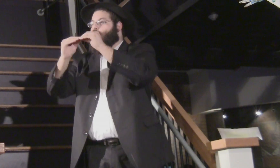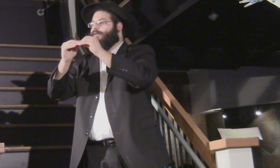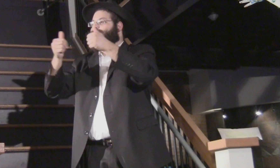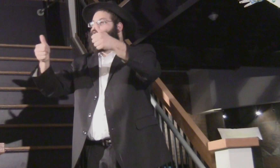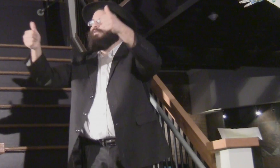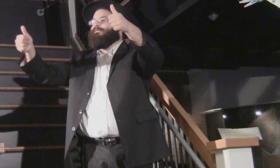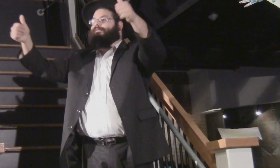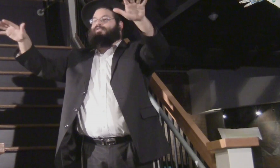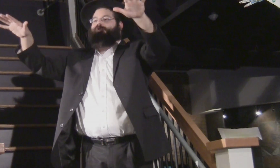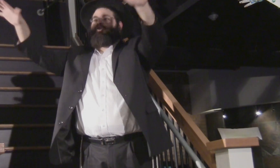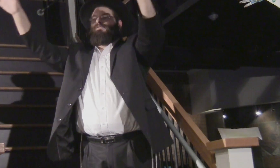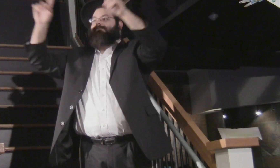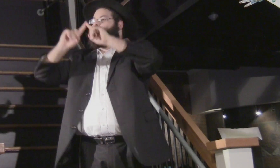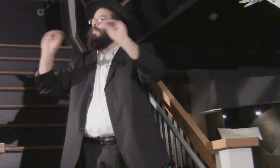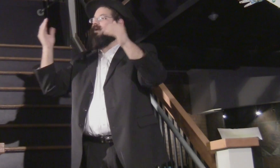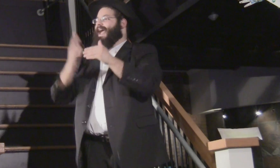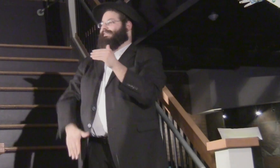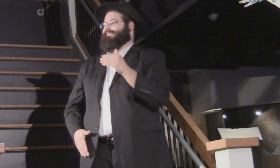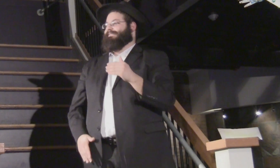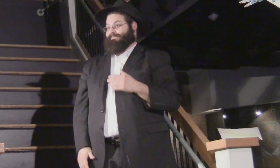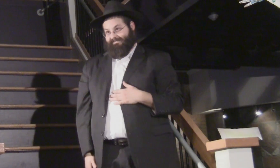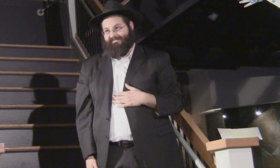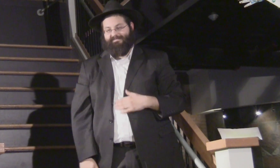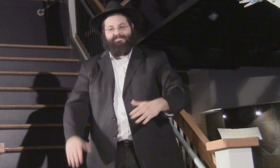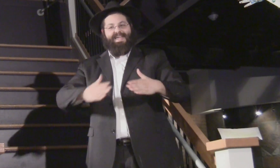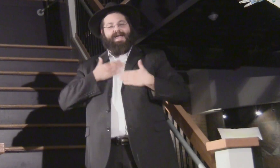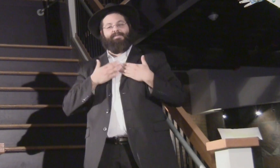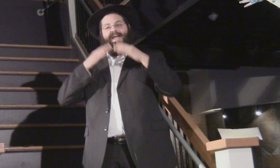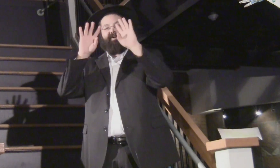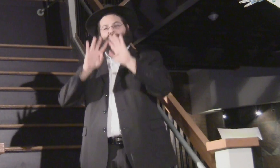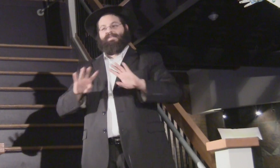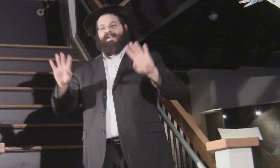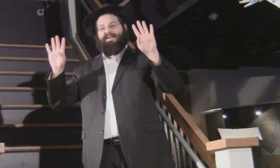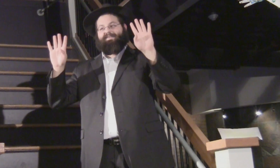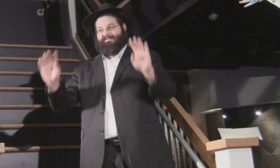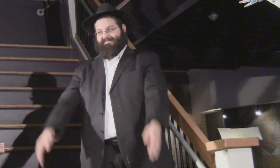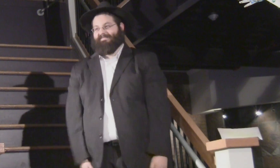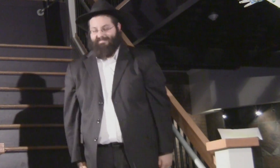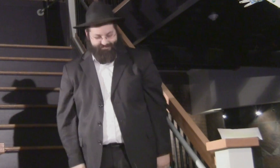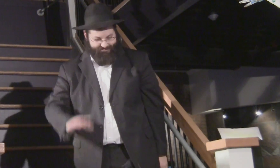your own home, it will spread out throughout, and it will never end, okay? So happy Hanukkah.